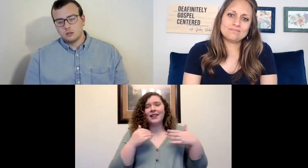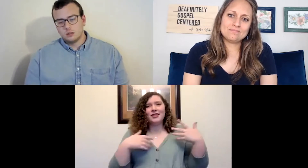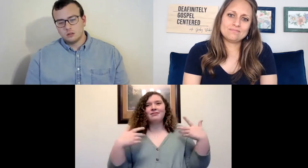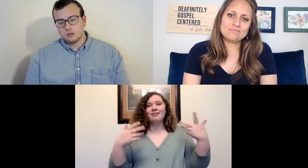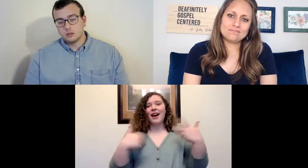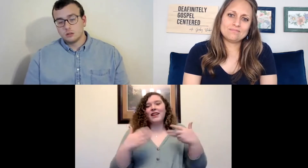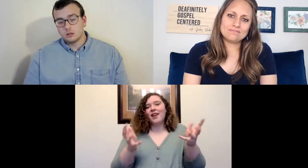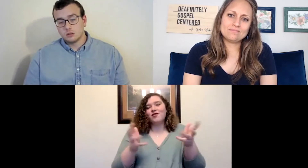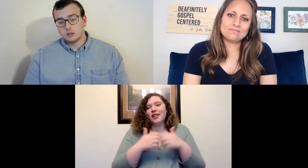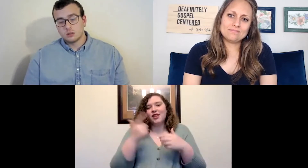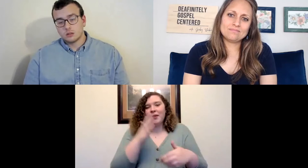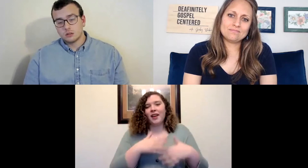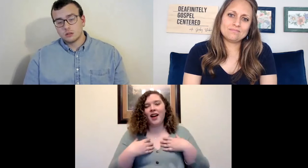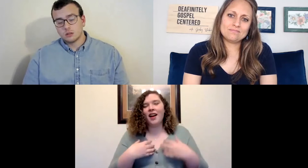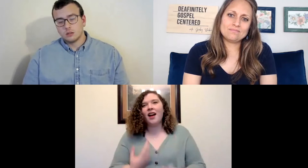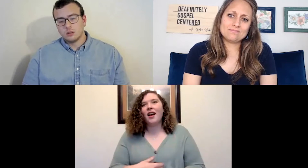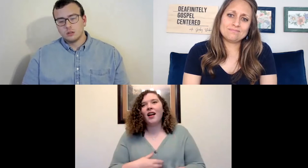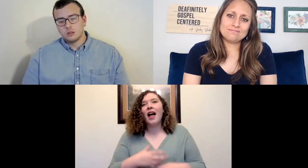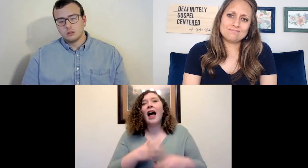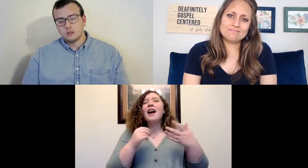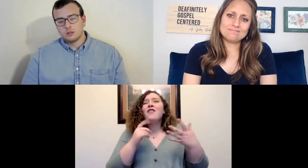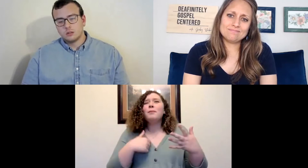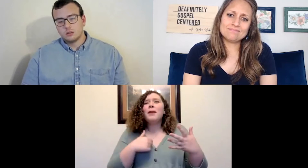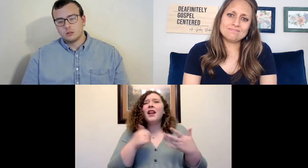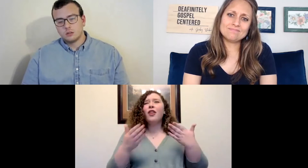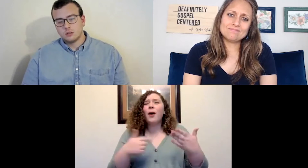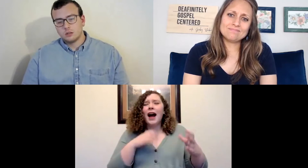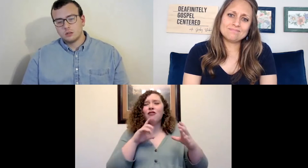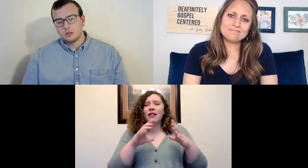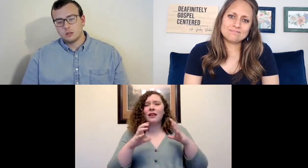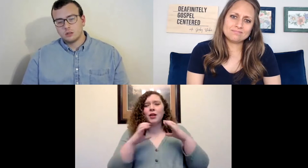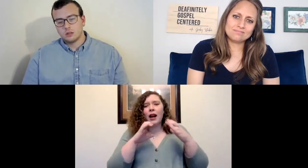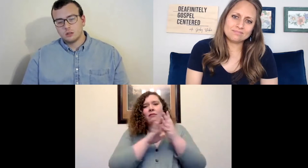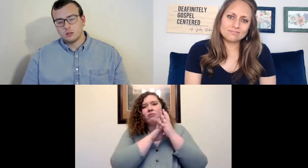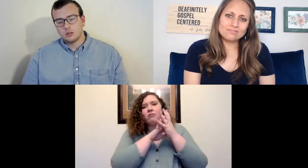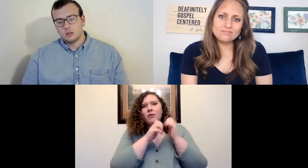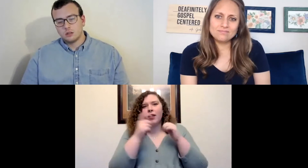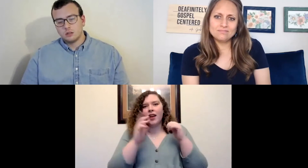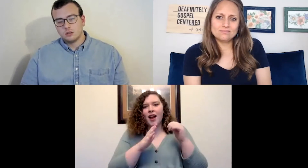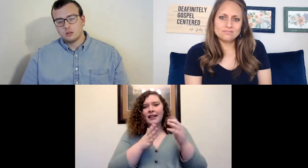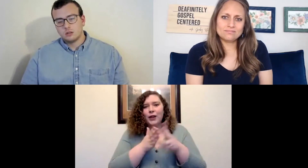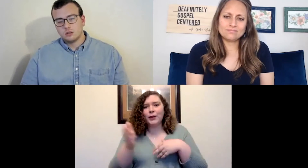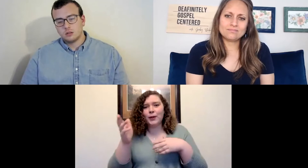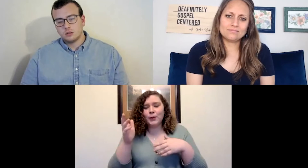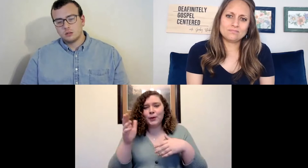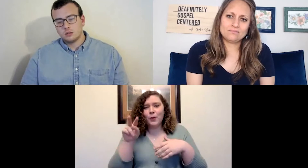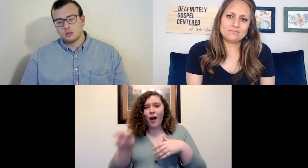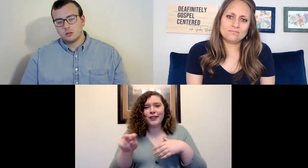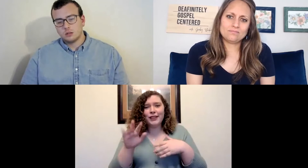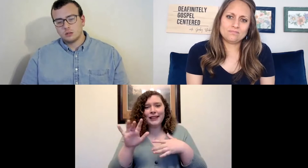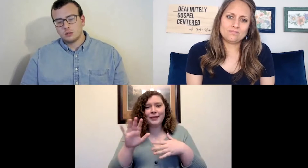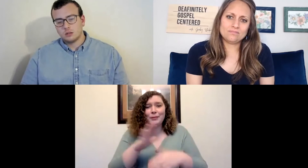journal. But most of the times it's just in my head, having a conversation with God. And for me, the way that I communicate with